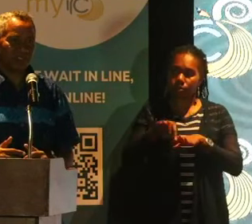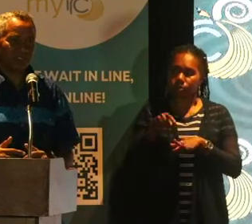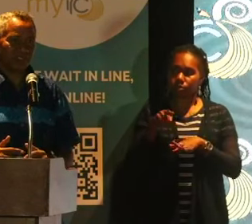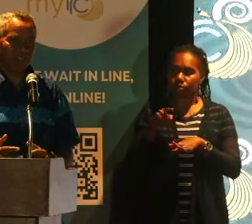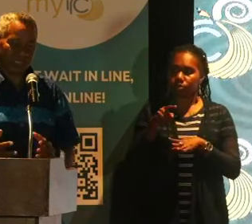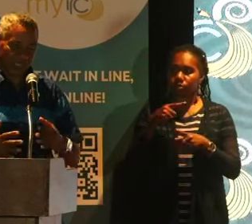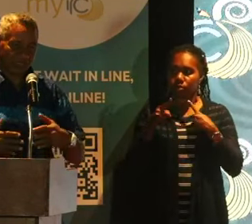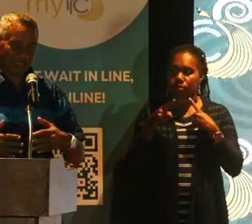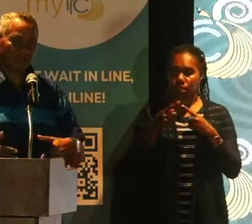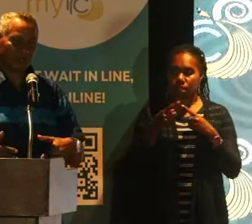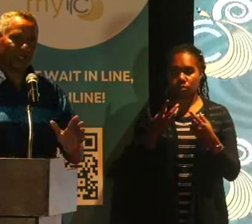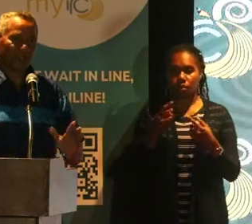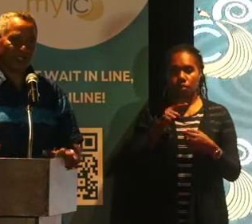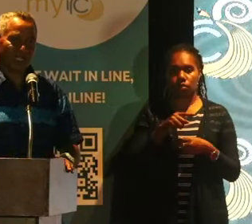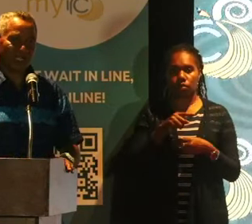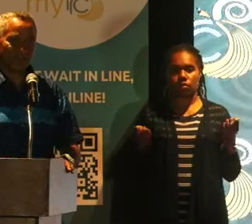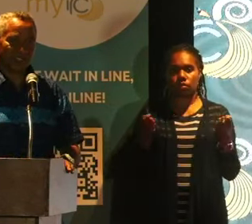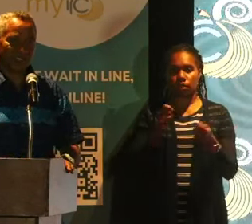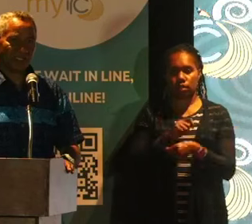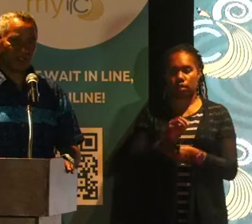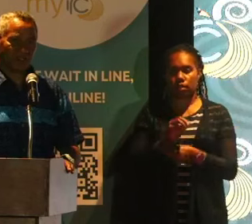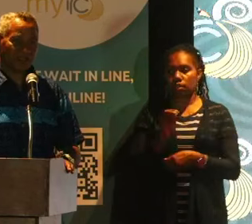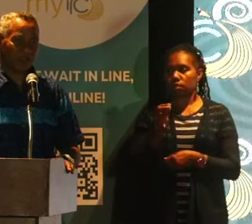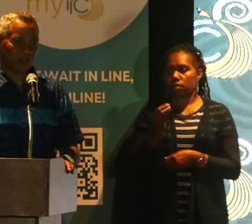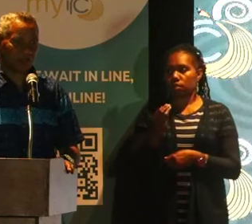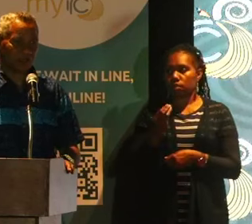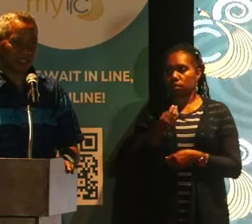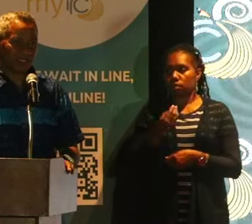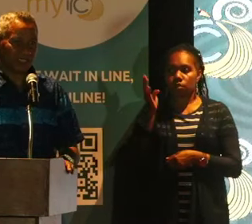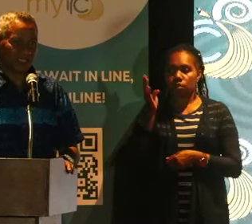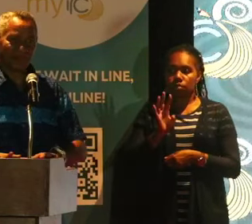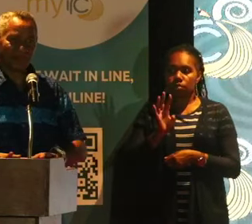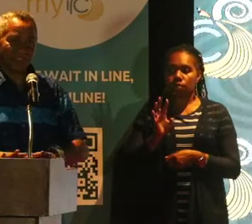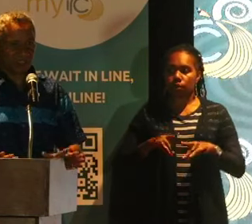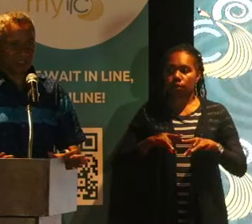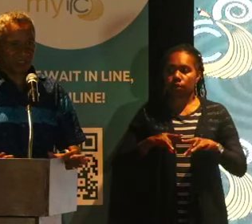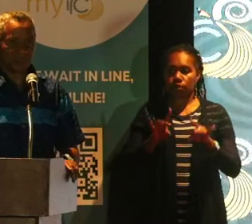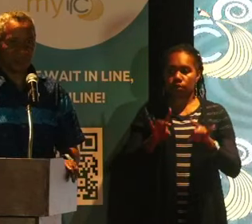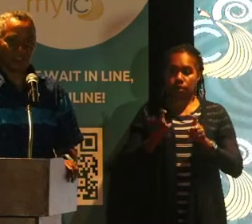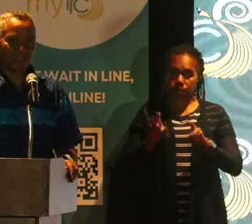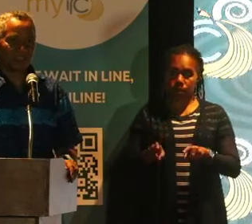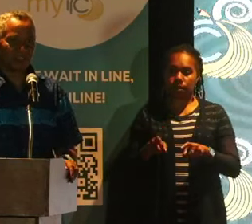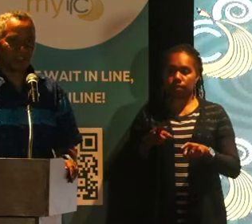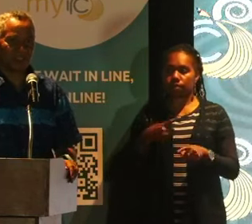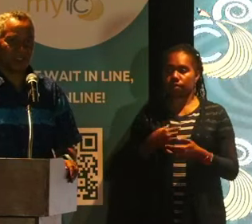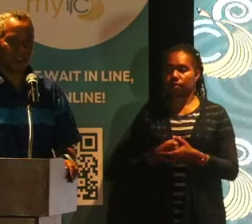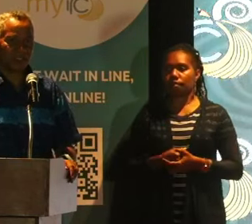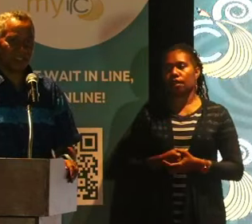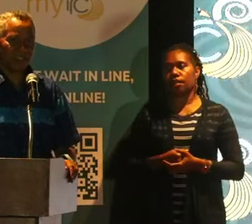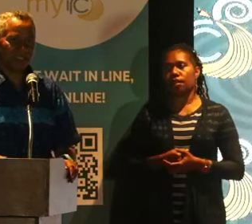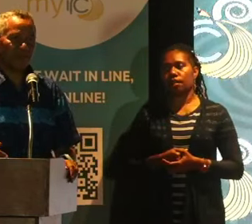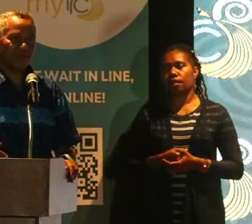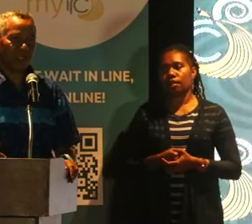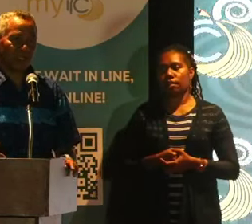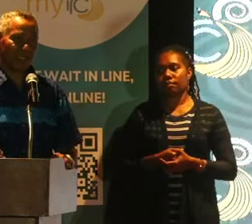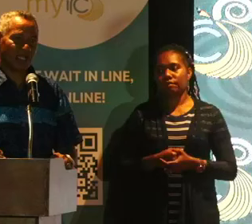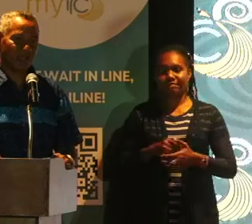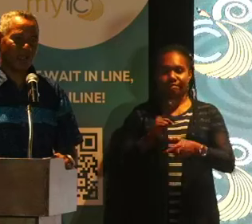administration, we know what that, when they go back to their country, we become authority, everything has been dismissed. And it's